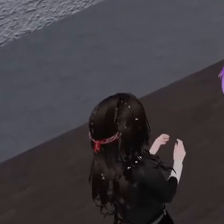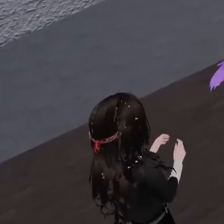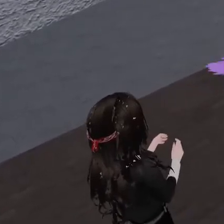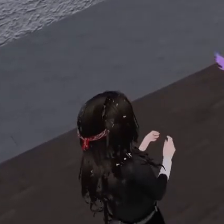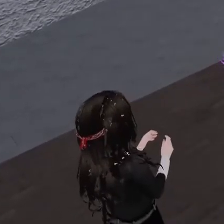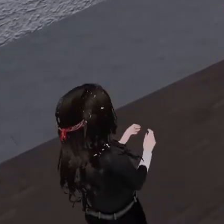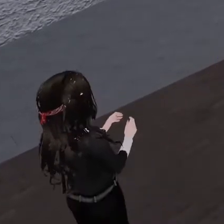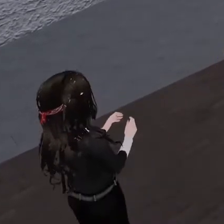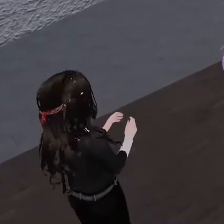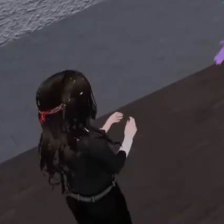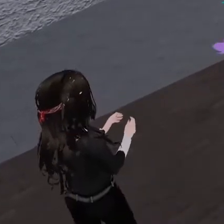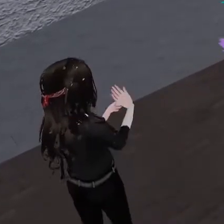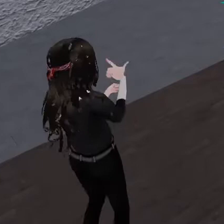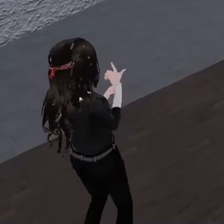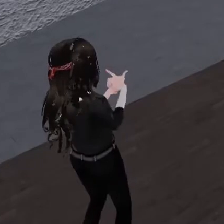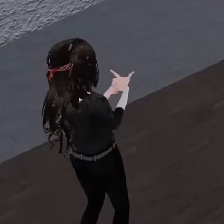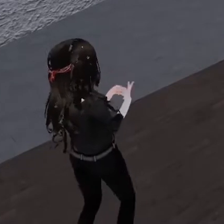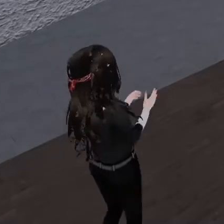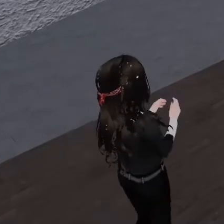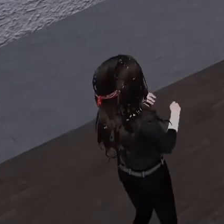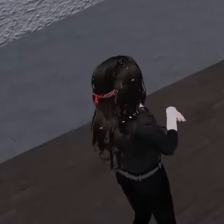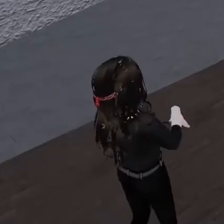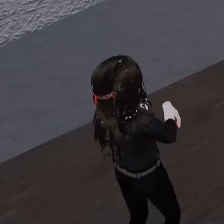performers. They don't remove all of their.